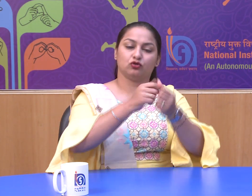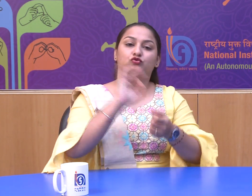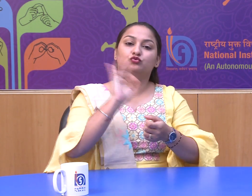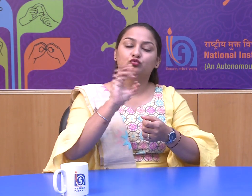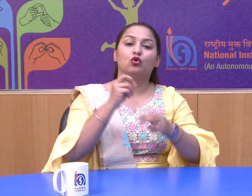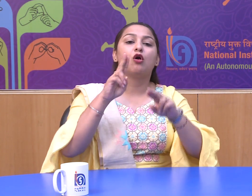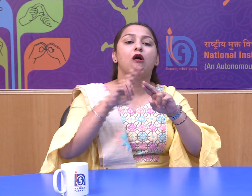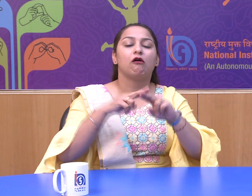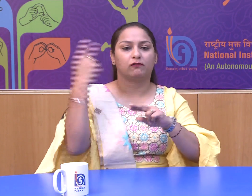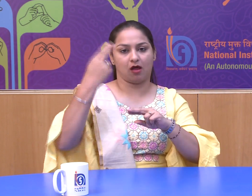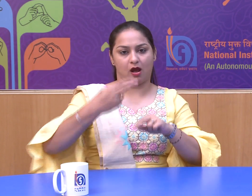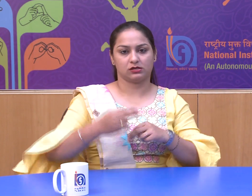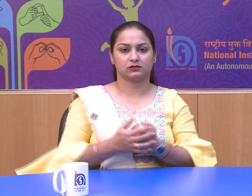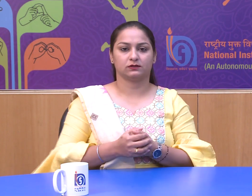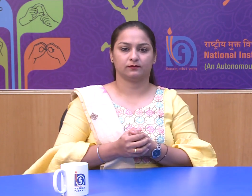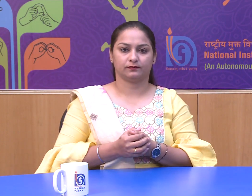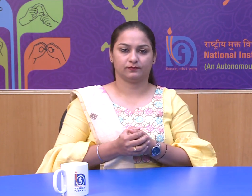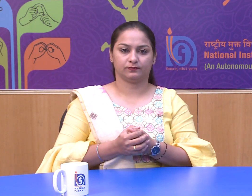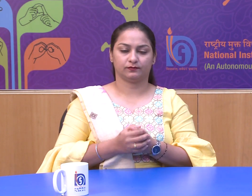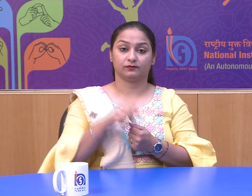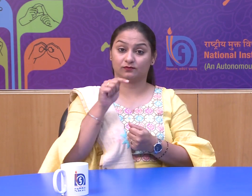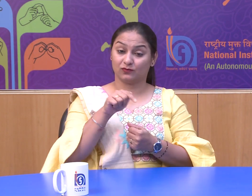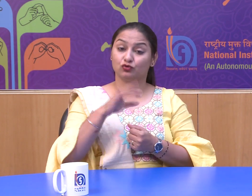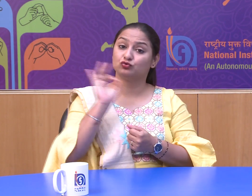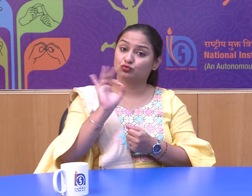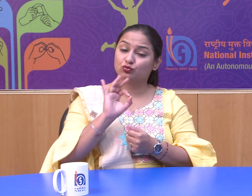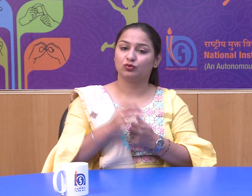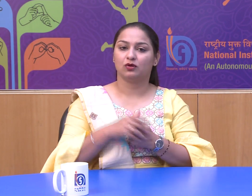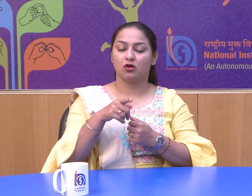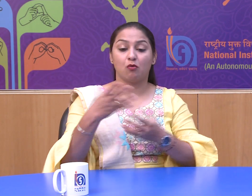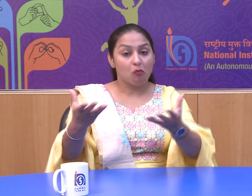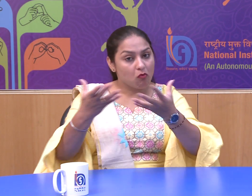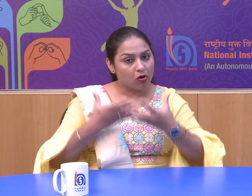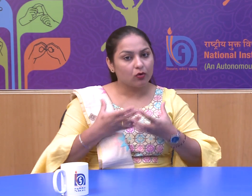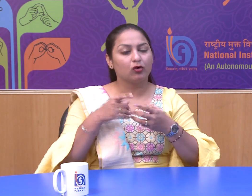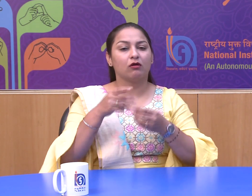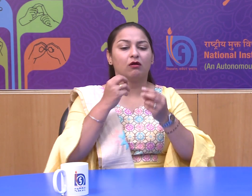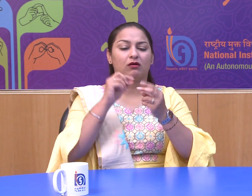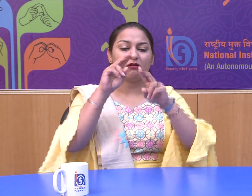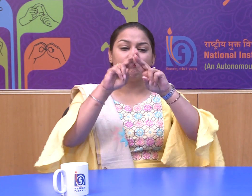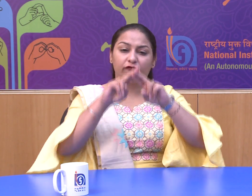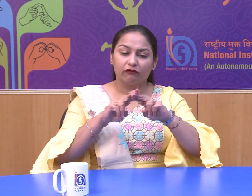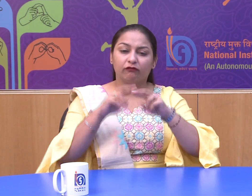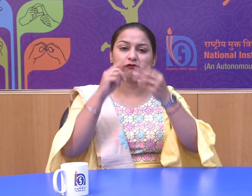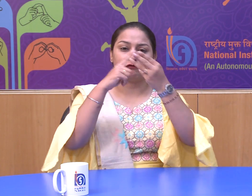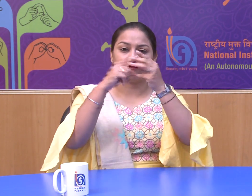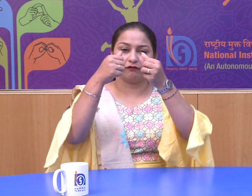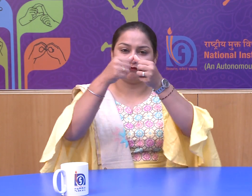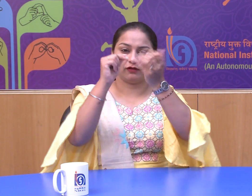School of art. This school borrowed features from both the